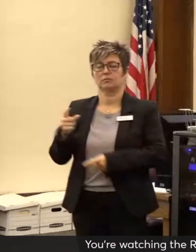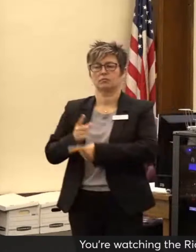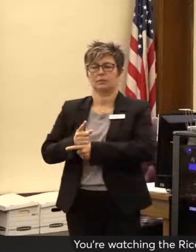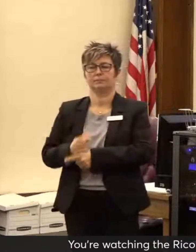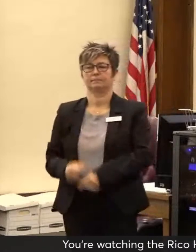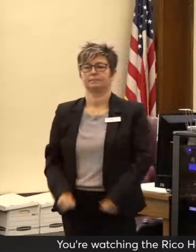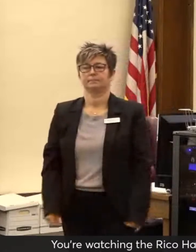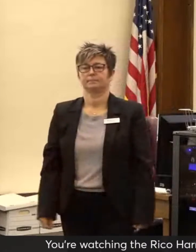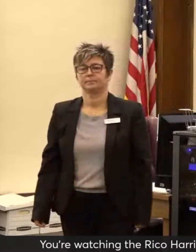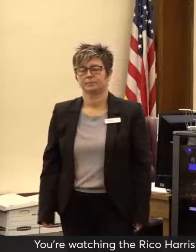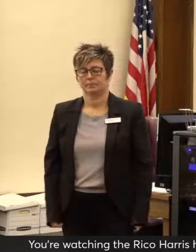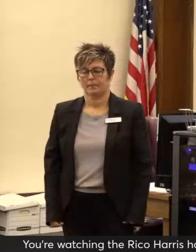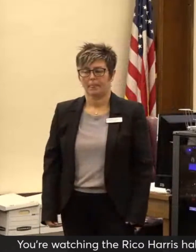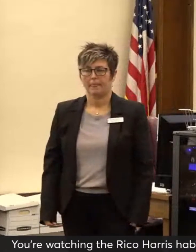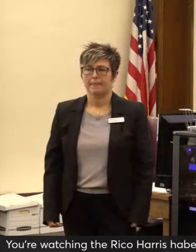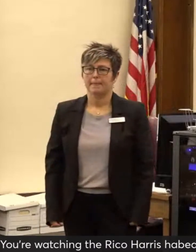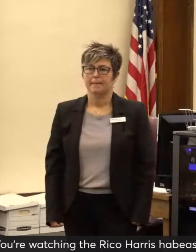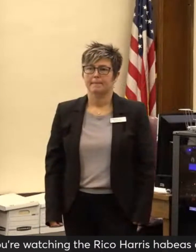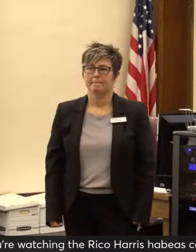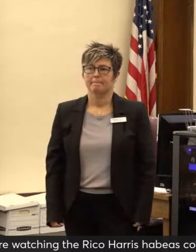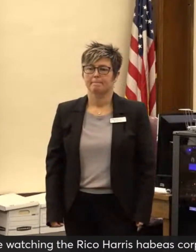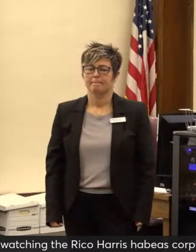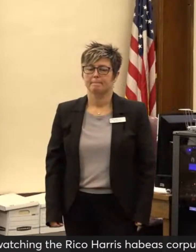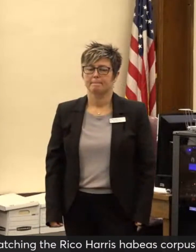how does